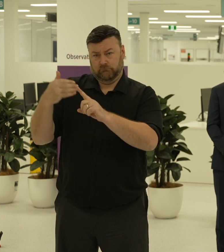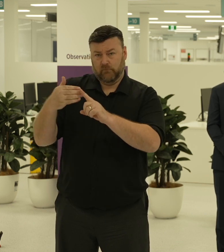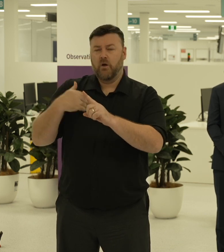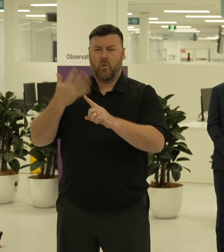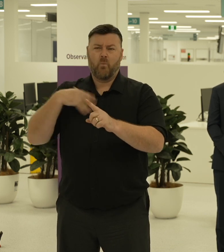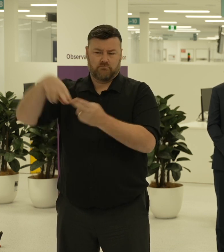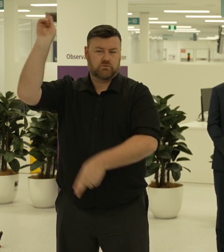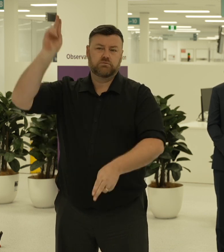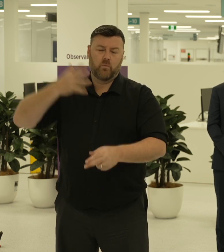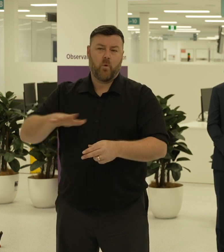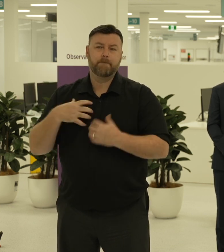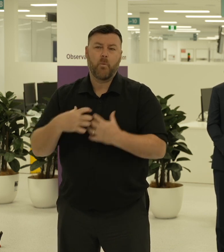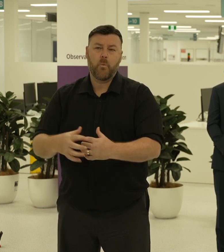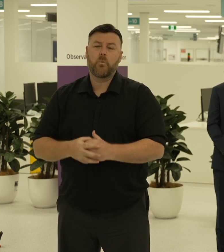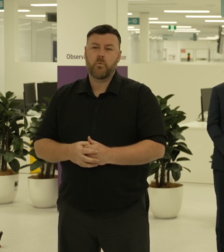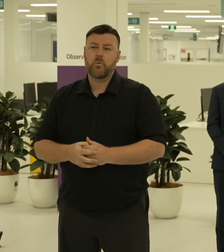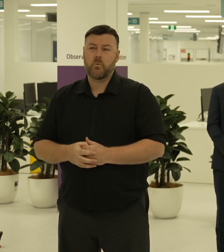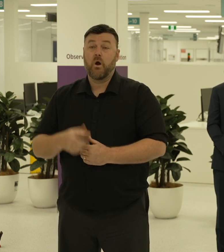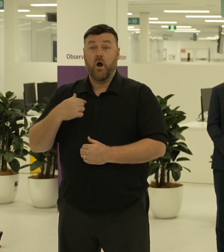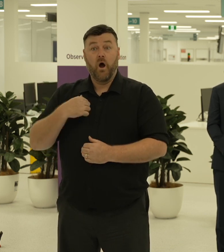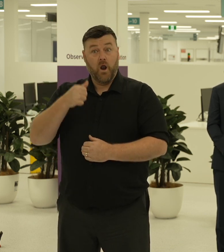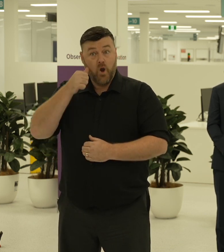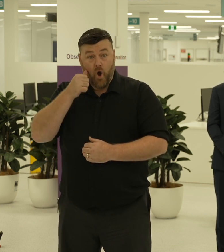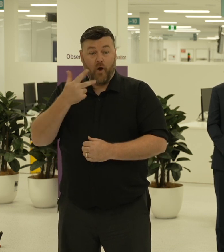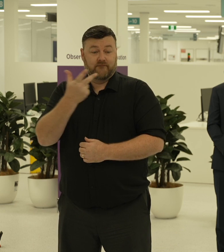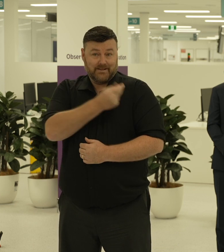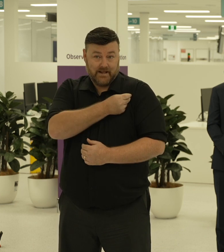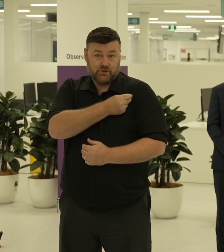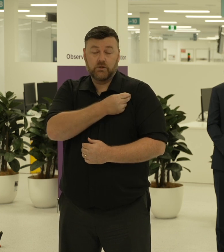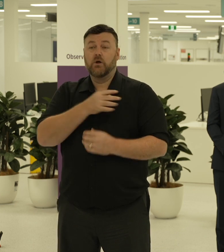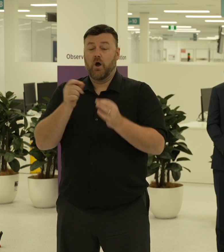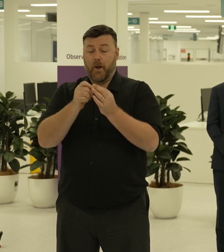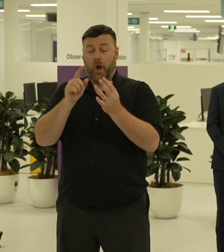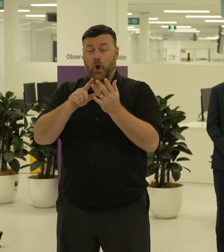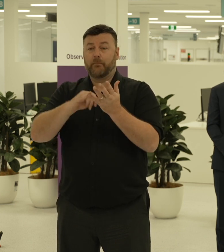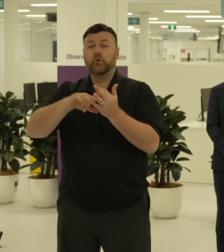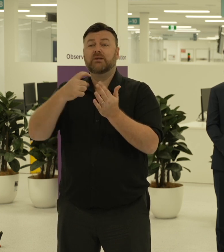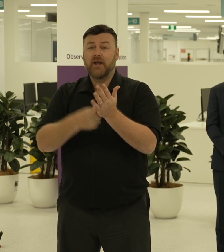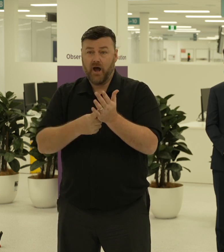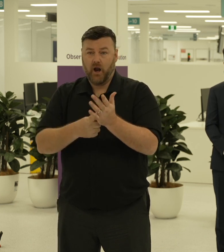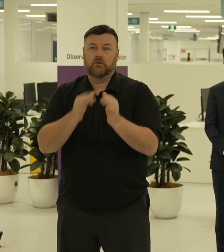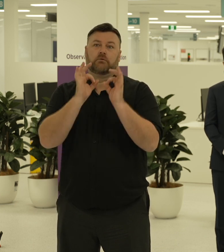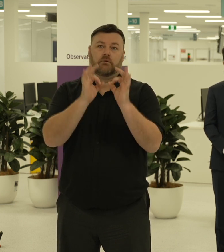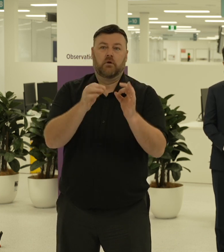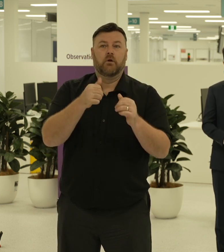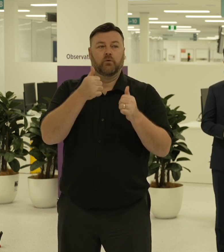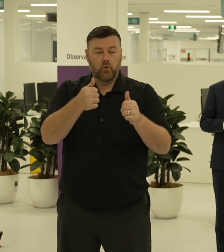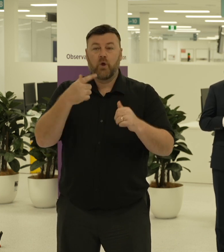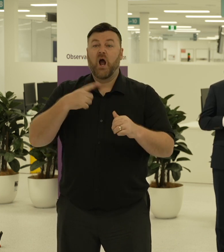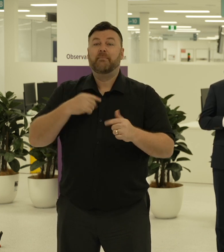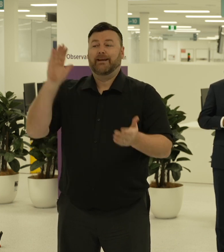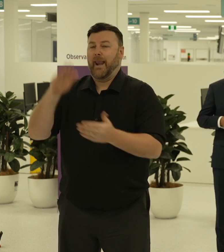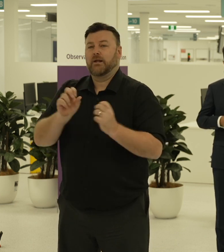sake of it, because we know that vaccinations and boosters have put downward pressure on our hospitalisations and ICU presentations